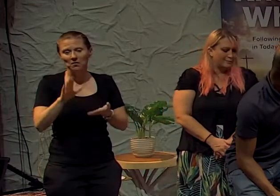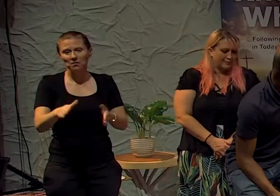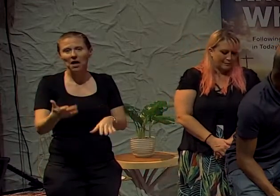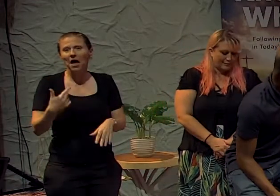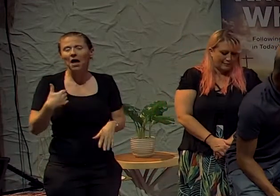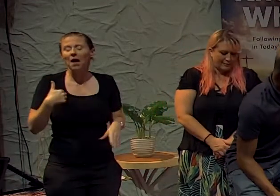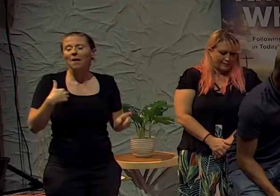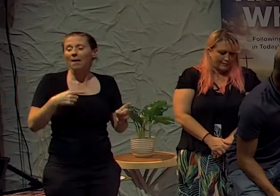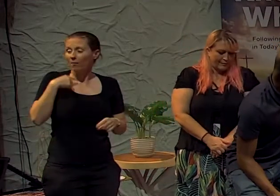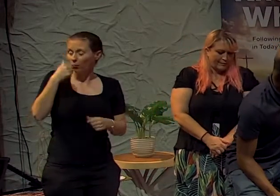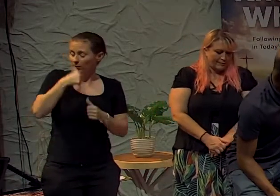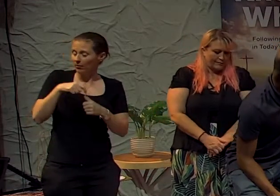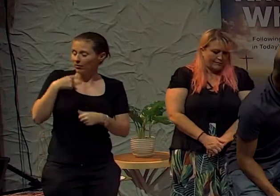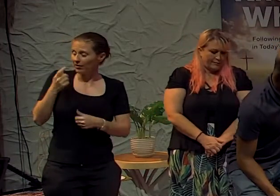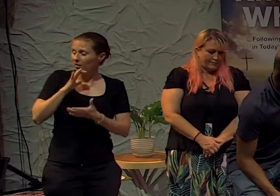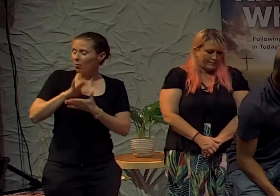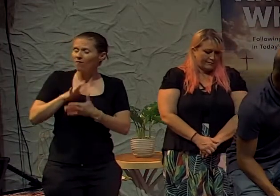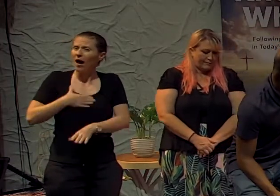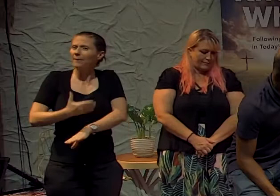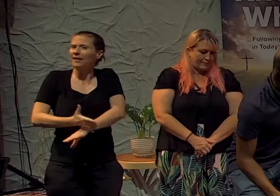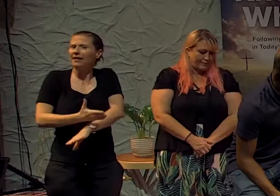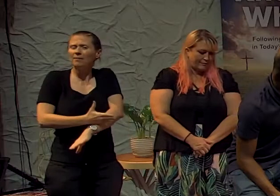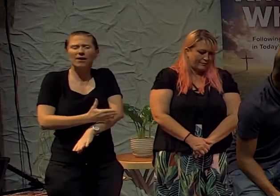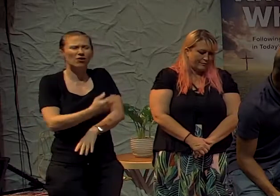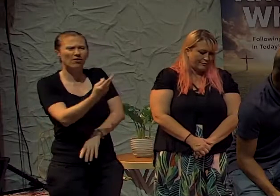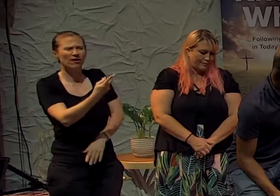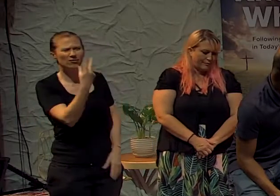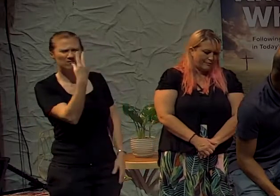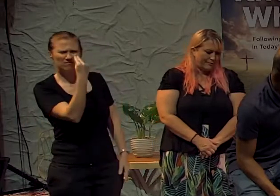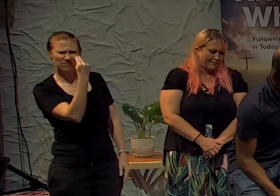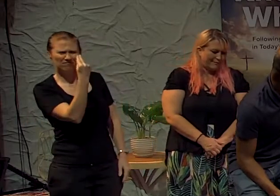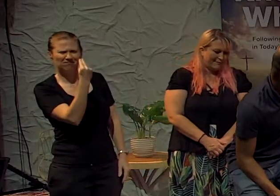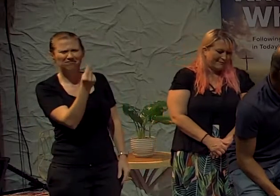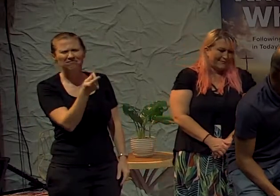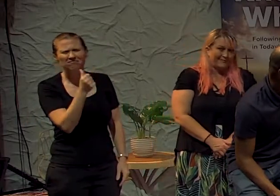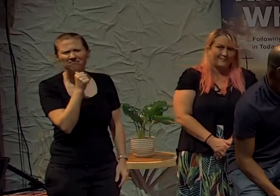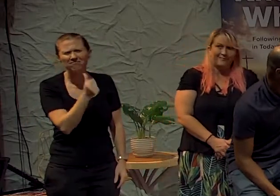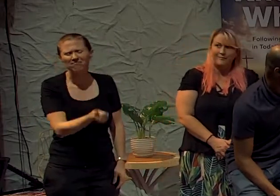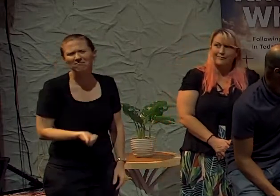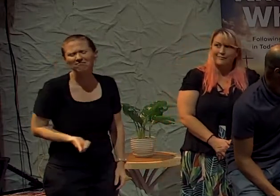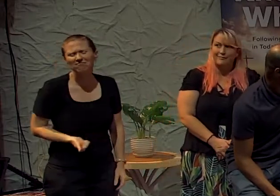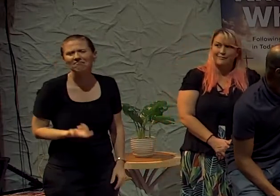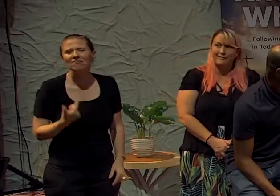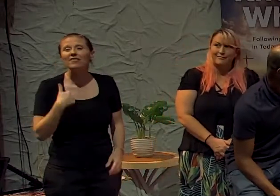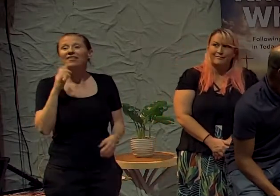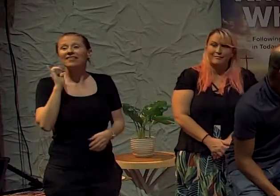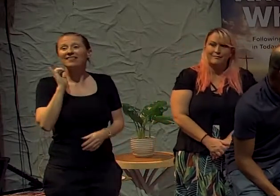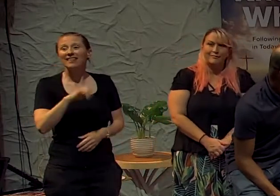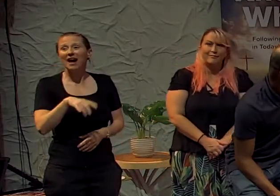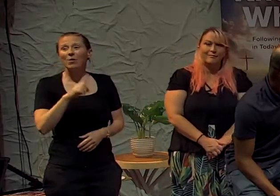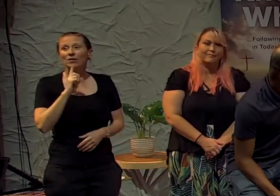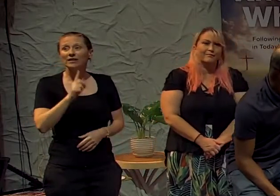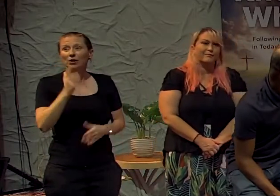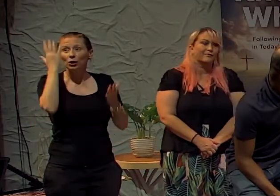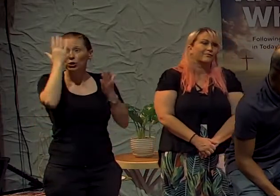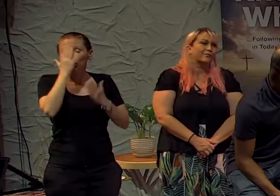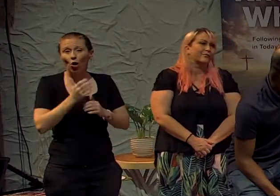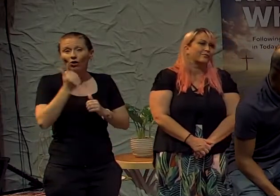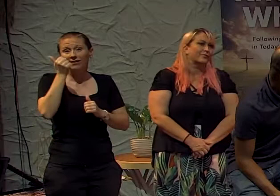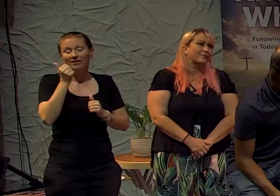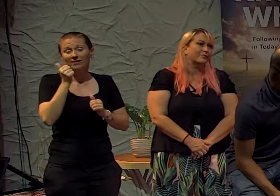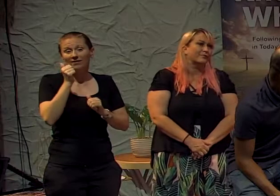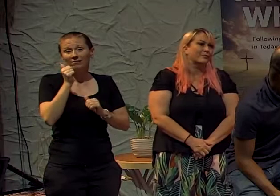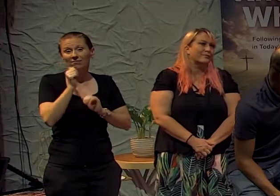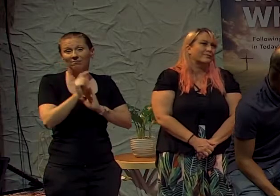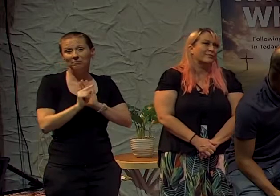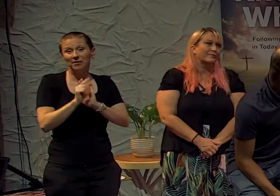hey, I'm getting better, and they're like, no, you're not. And it was literally the darkest period of my